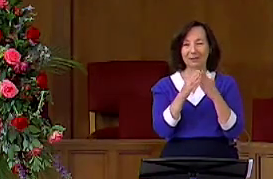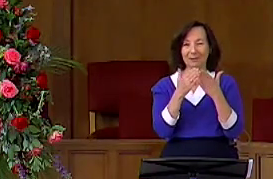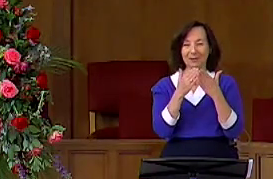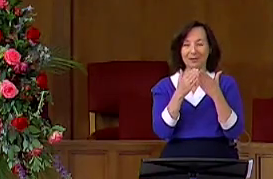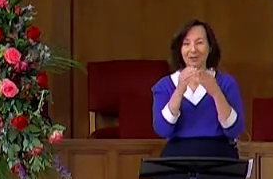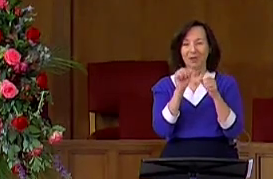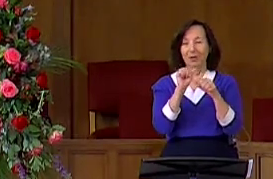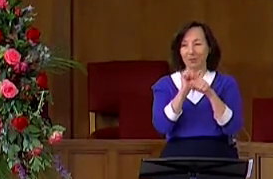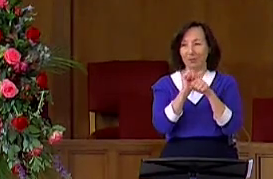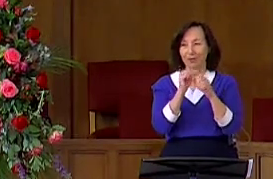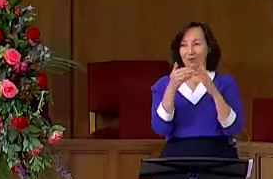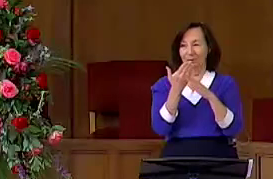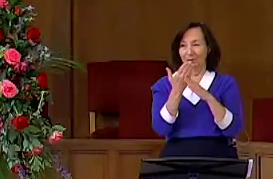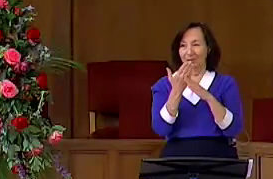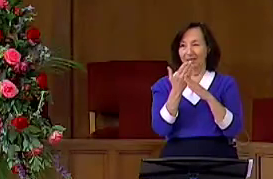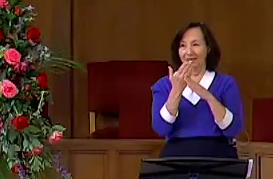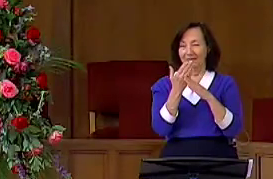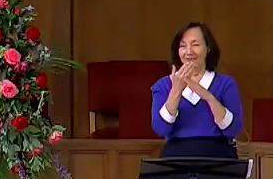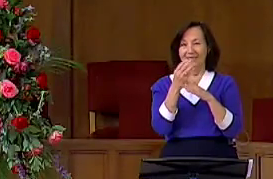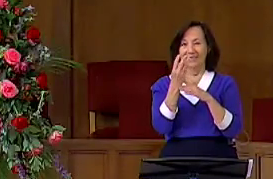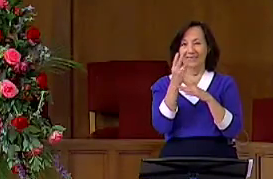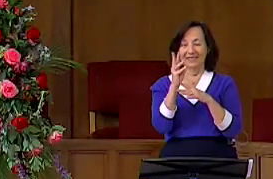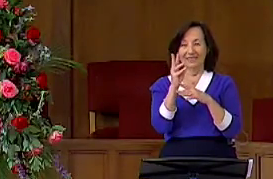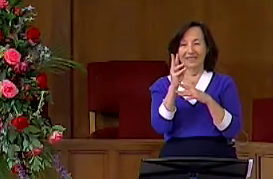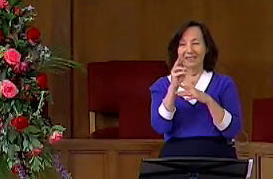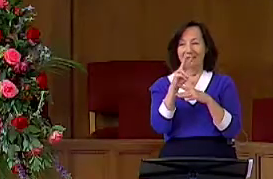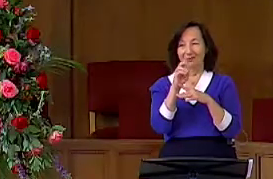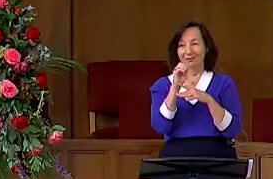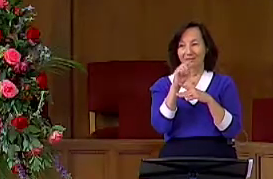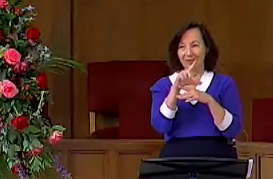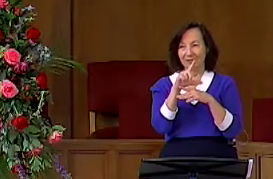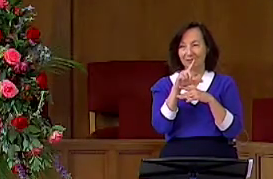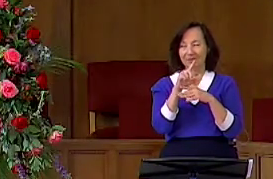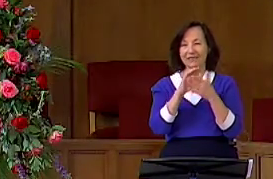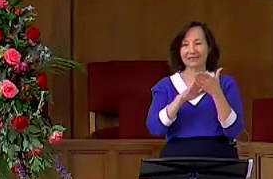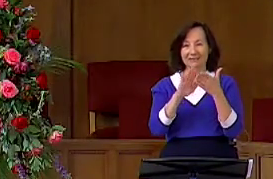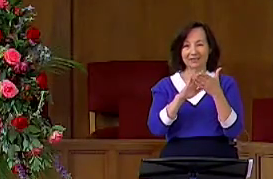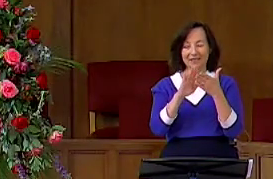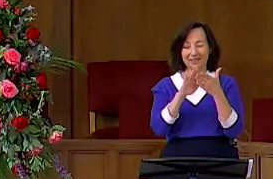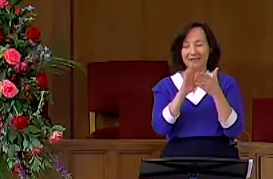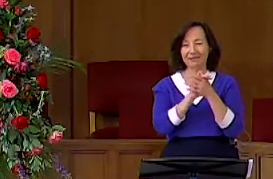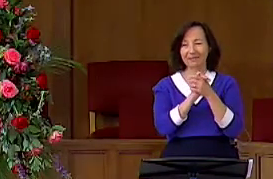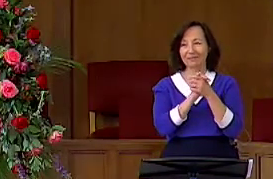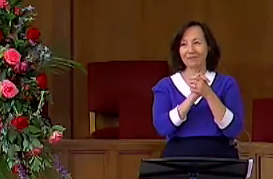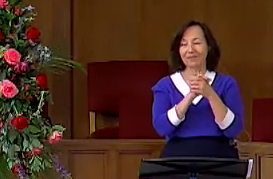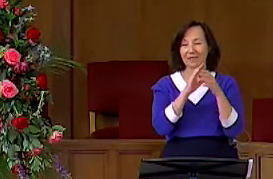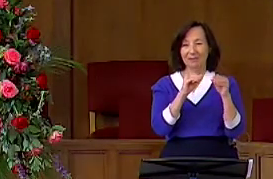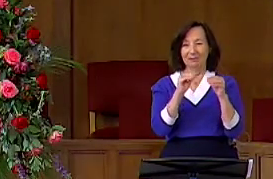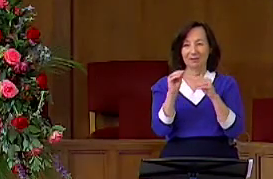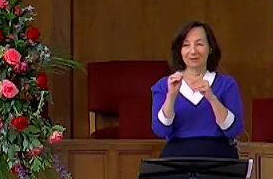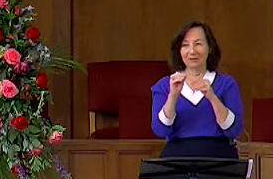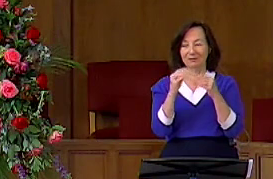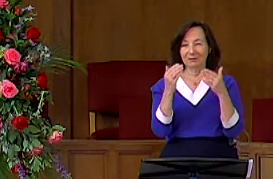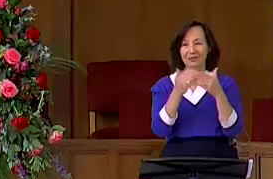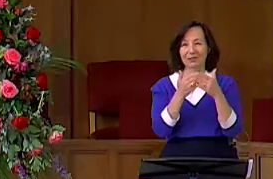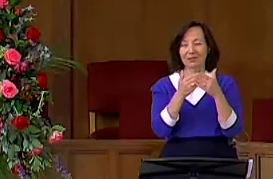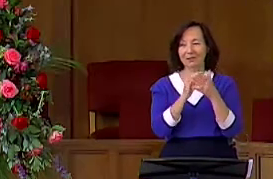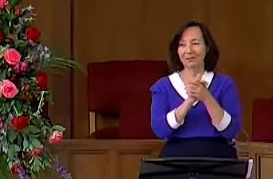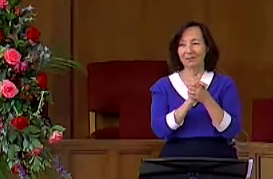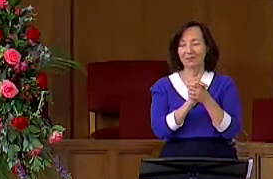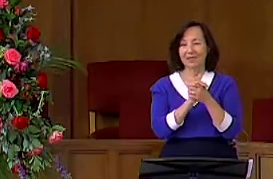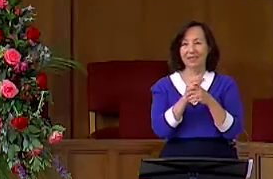through that library about 16 volumes after kind of cleaning it through and you know, you move new stuff in. There